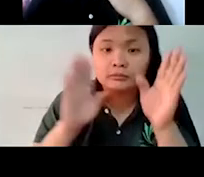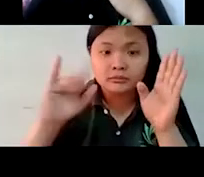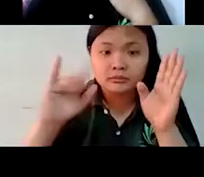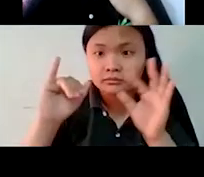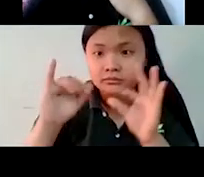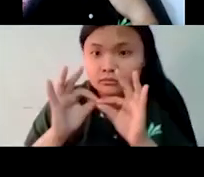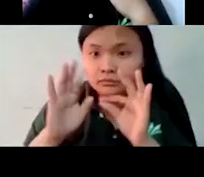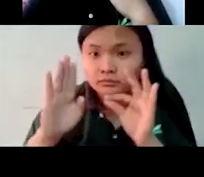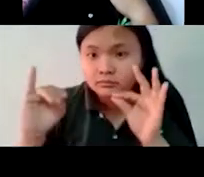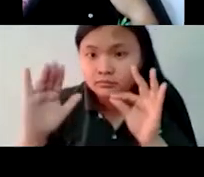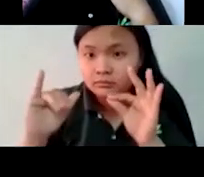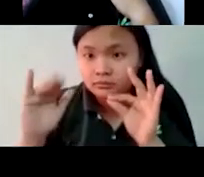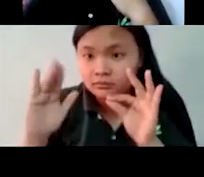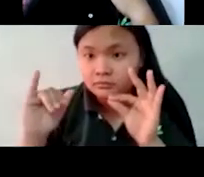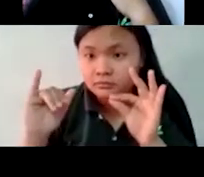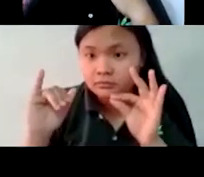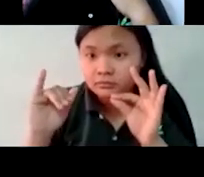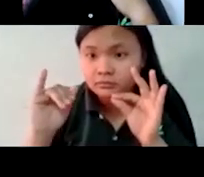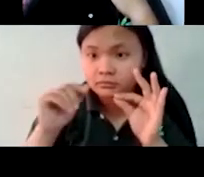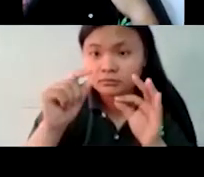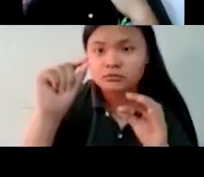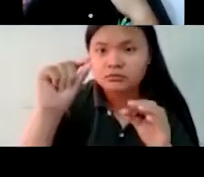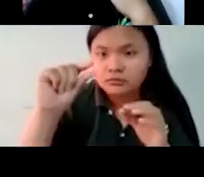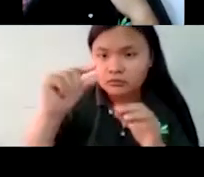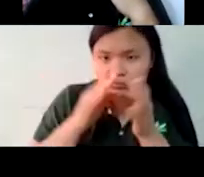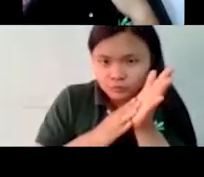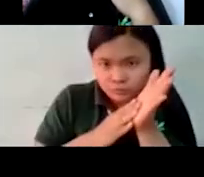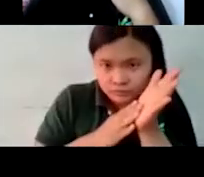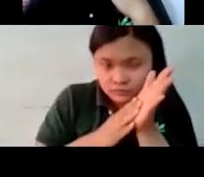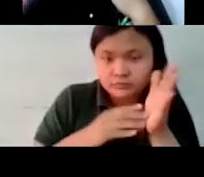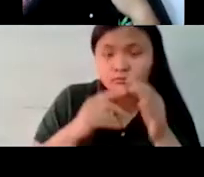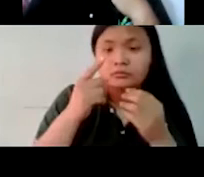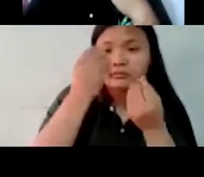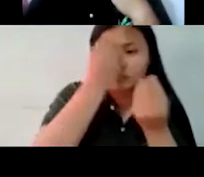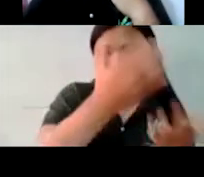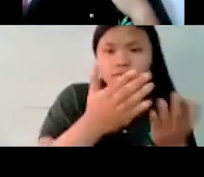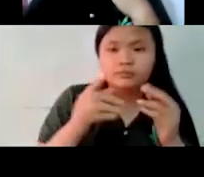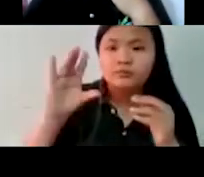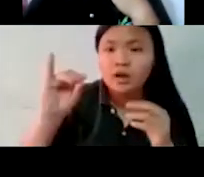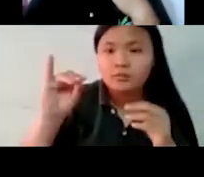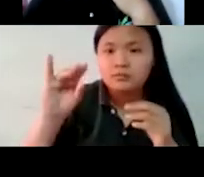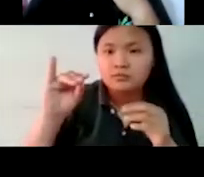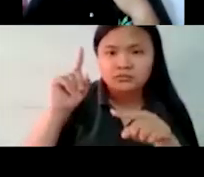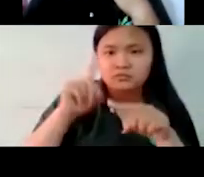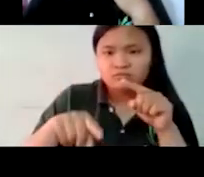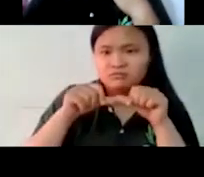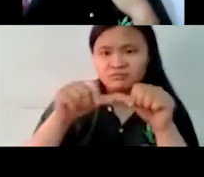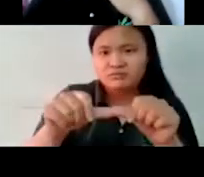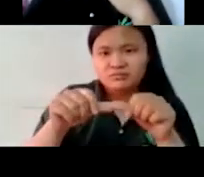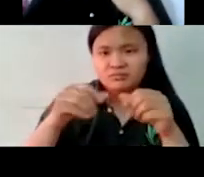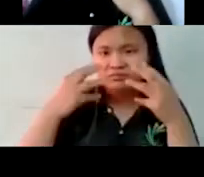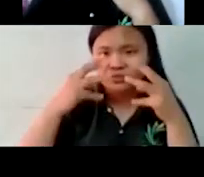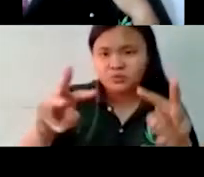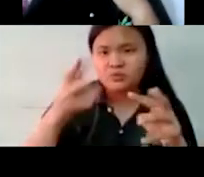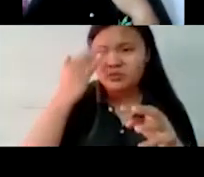Maybe we can inform Dr. Woody. Do we have Bay the interpreter here? So, okay, maybe we can